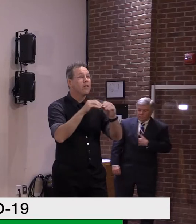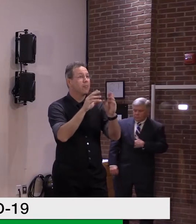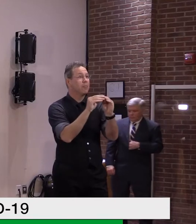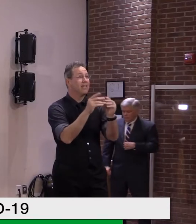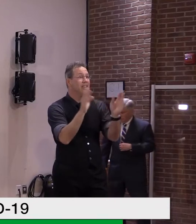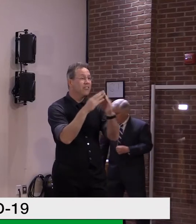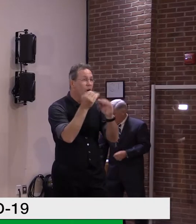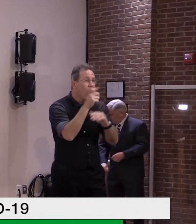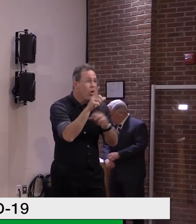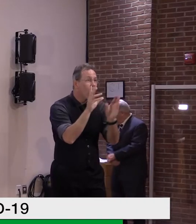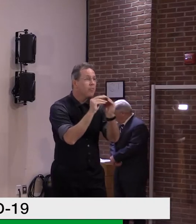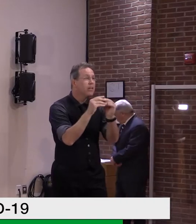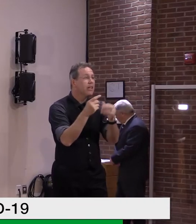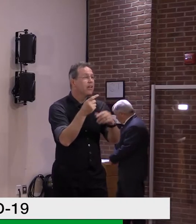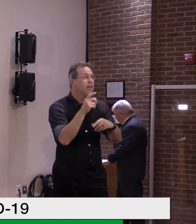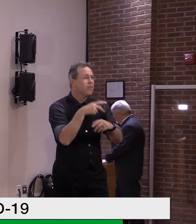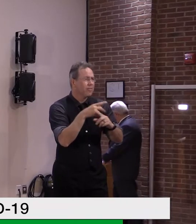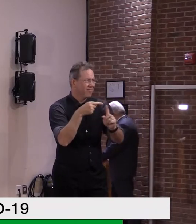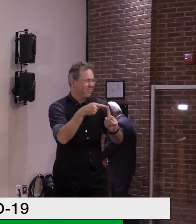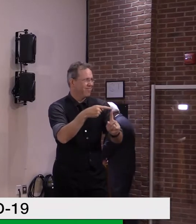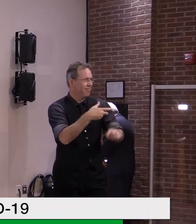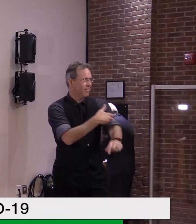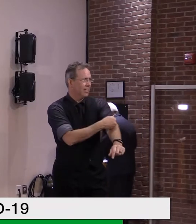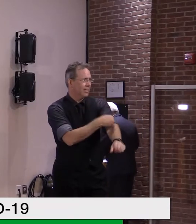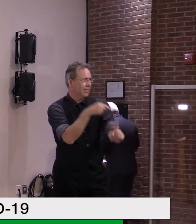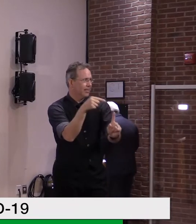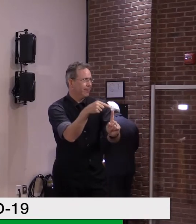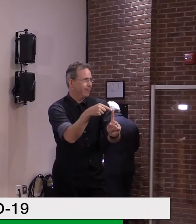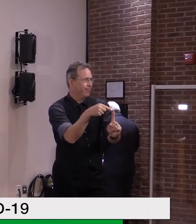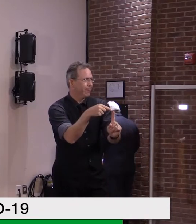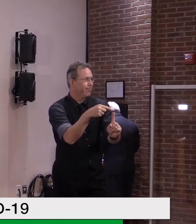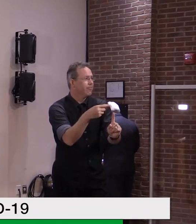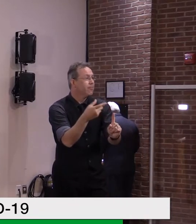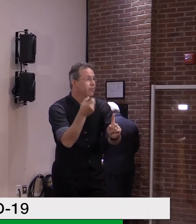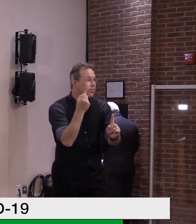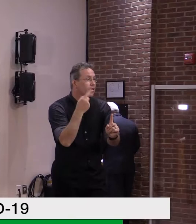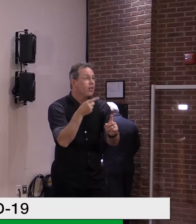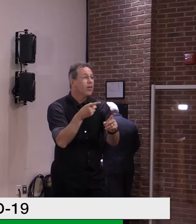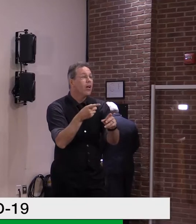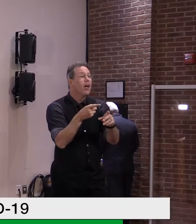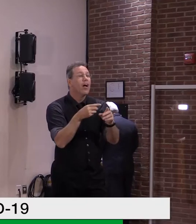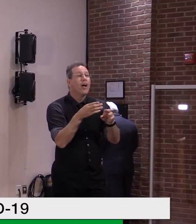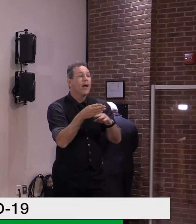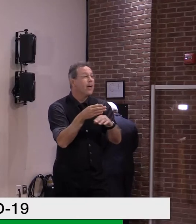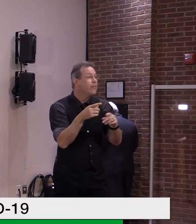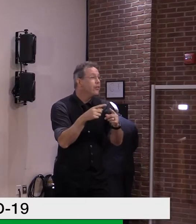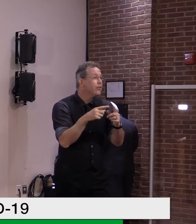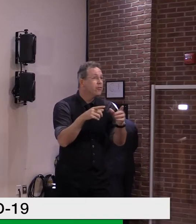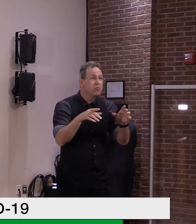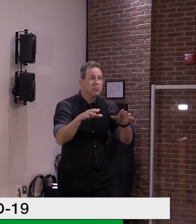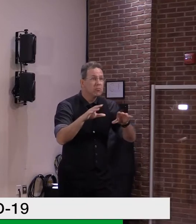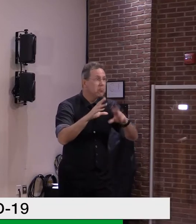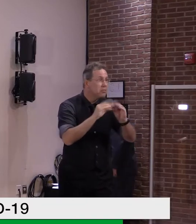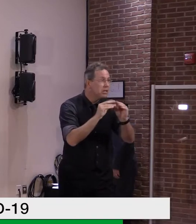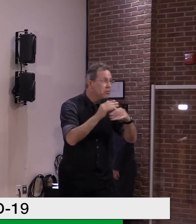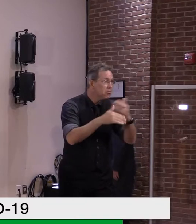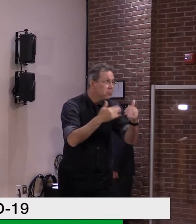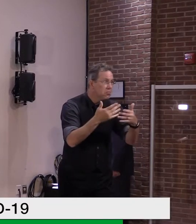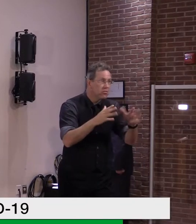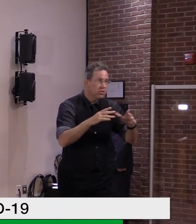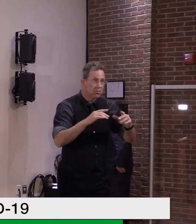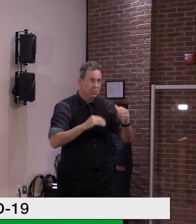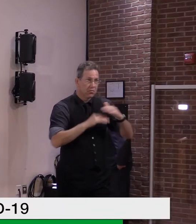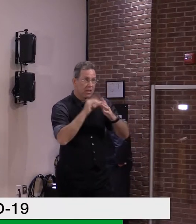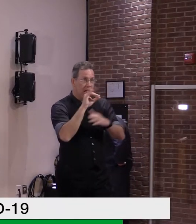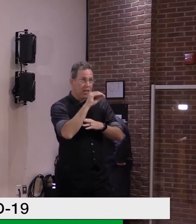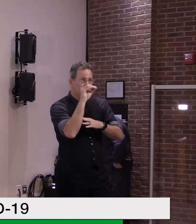But though there will be no requirements after we reach the 80%, we will still be recommending